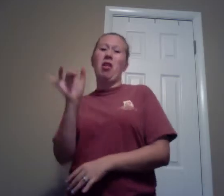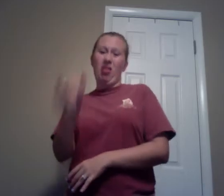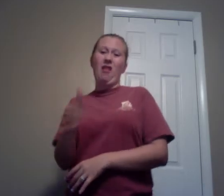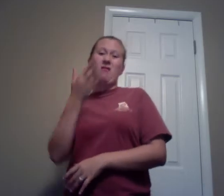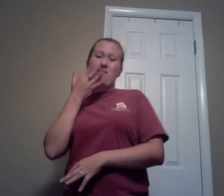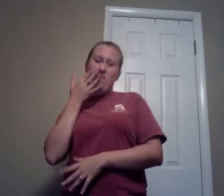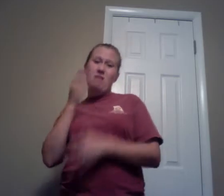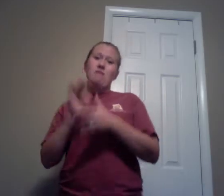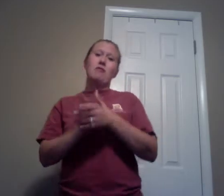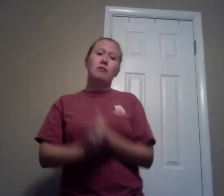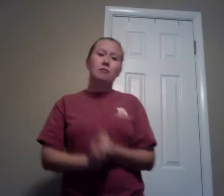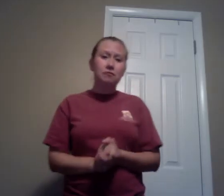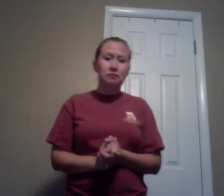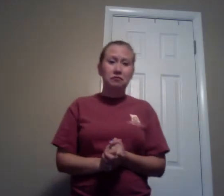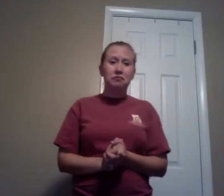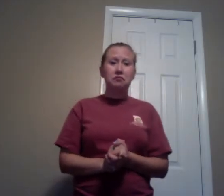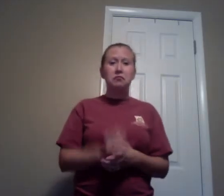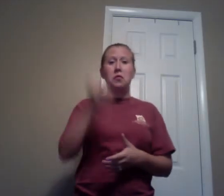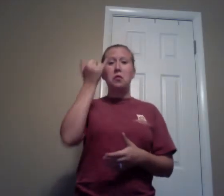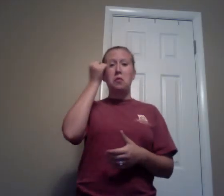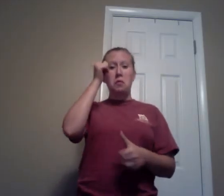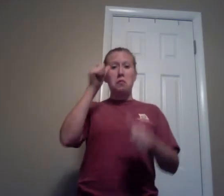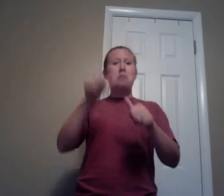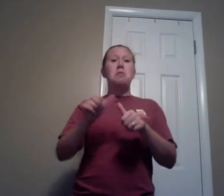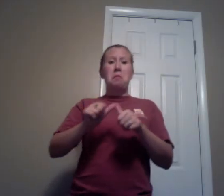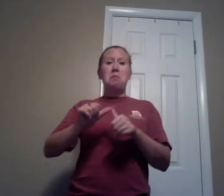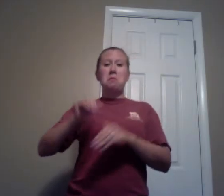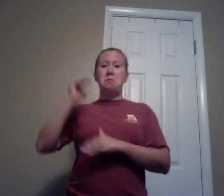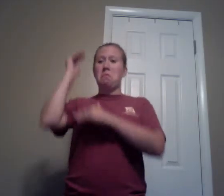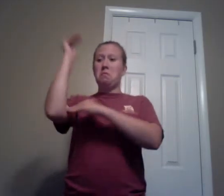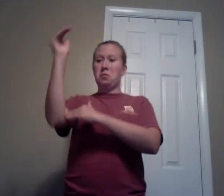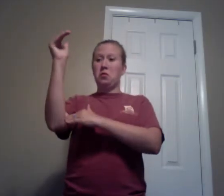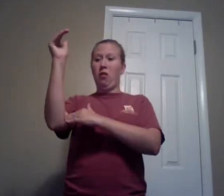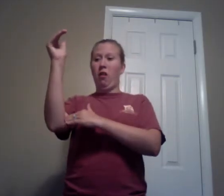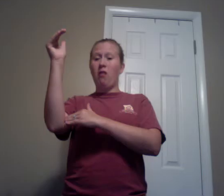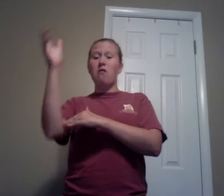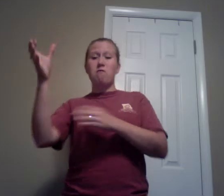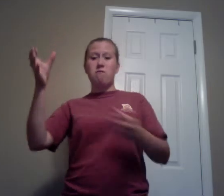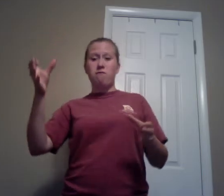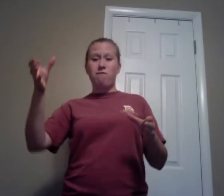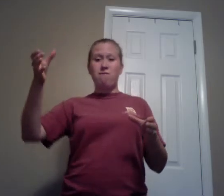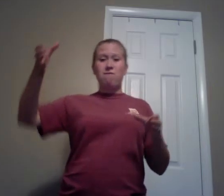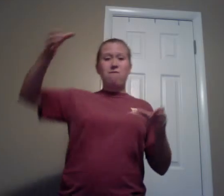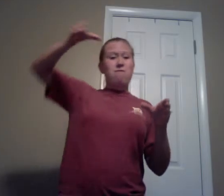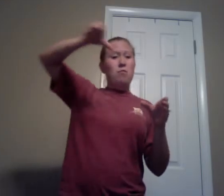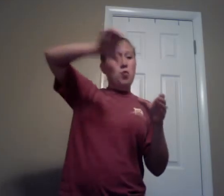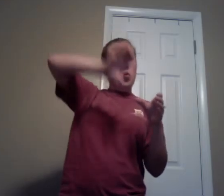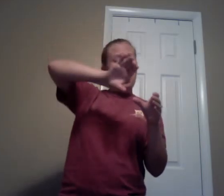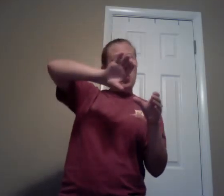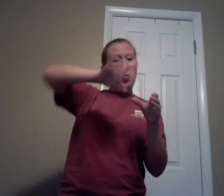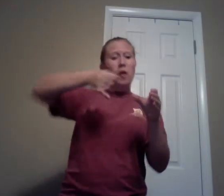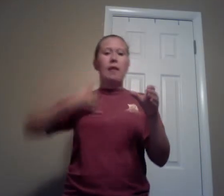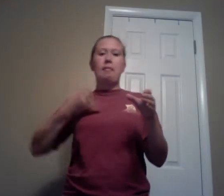that, you will be stuck with one flavor for the entire drink. What's better, or more useful in